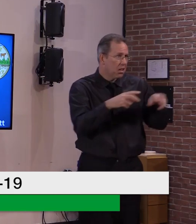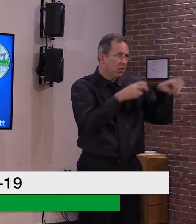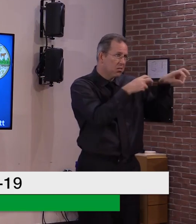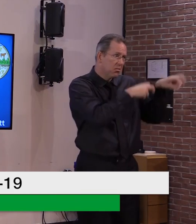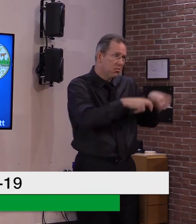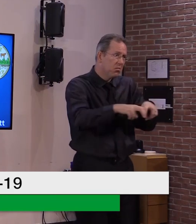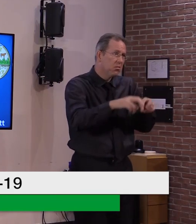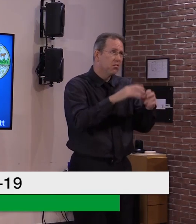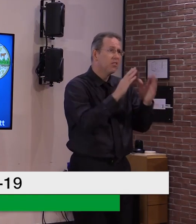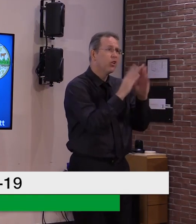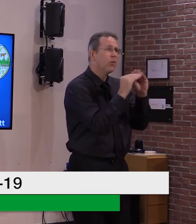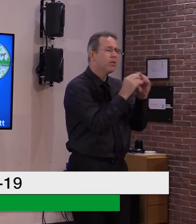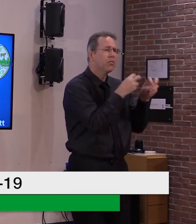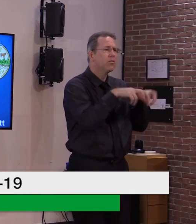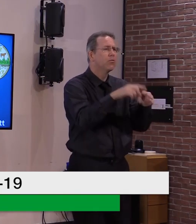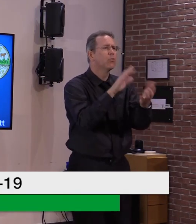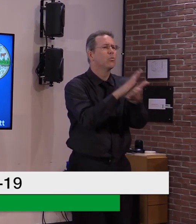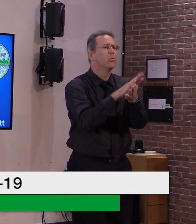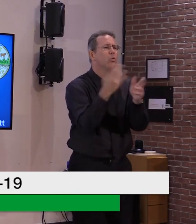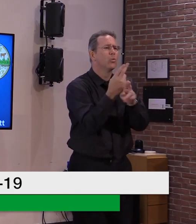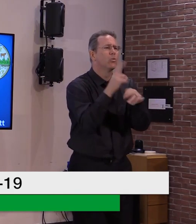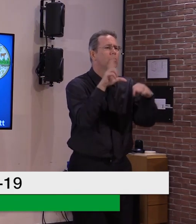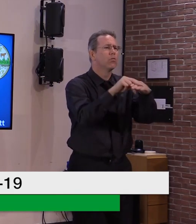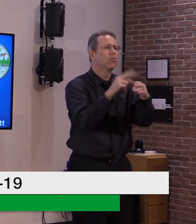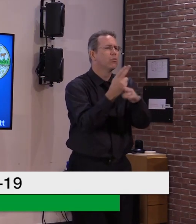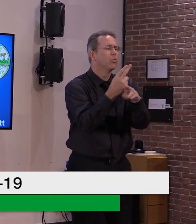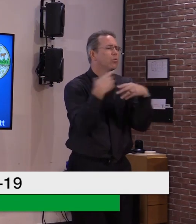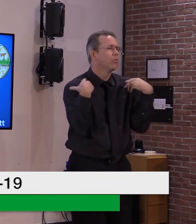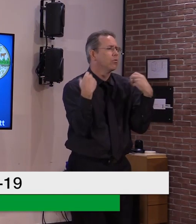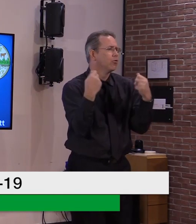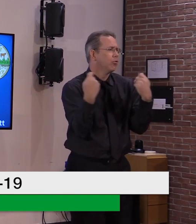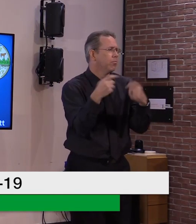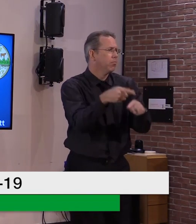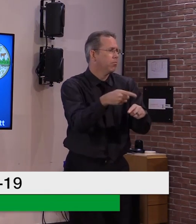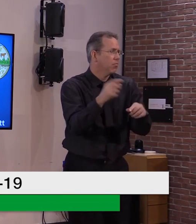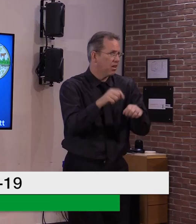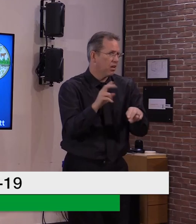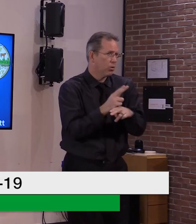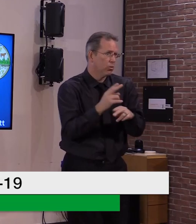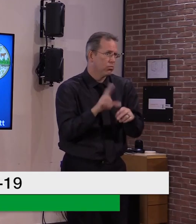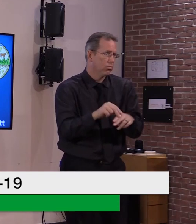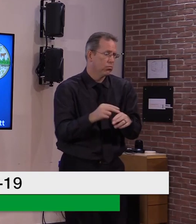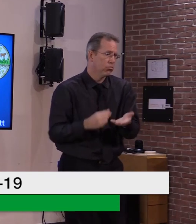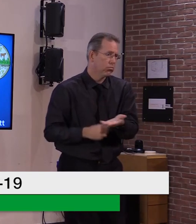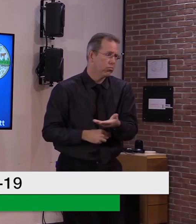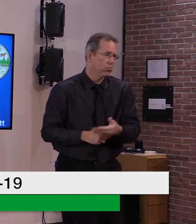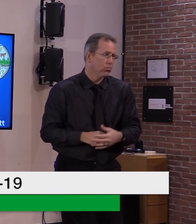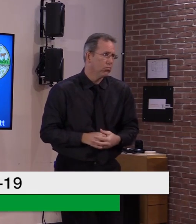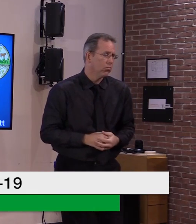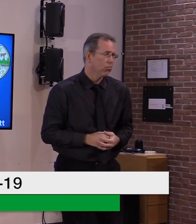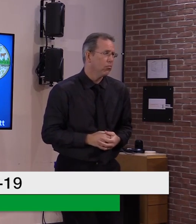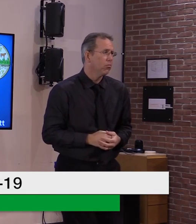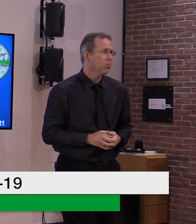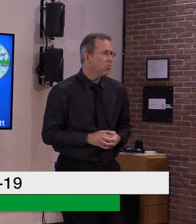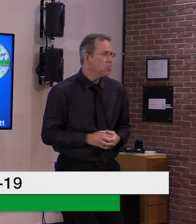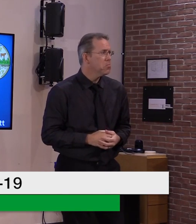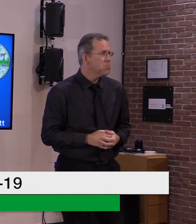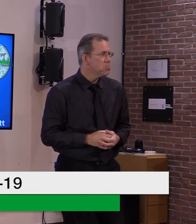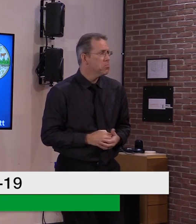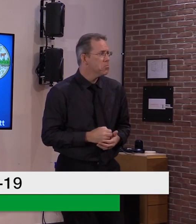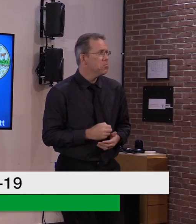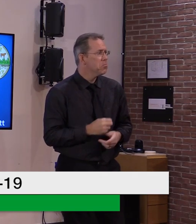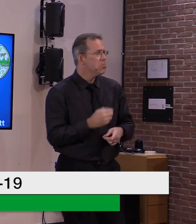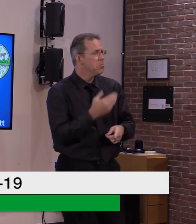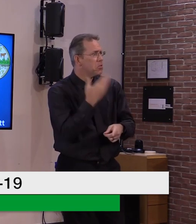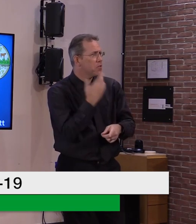everybody yeah thanks for the question and i i'm sure we'll have i'll be having a lot of discussions about town meeting in january